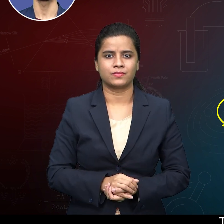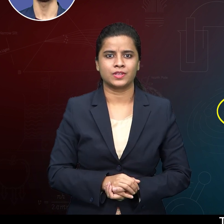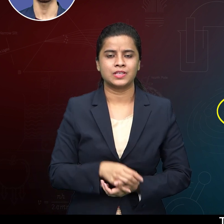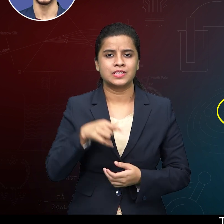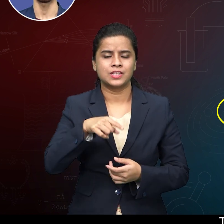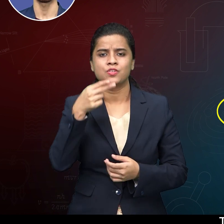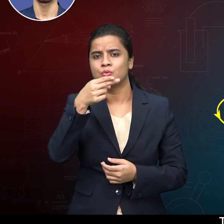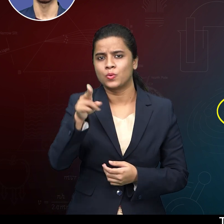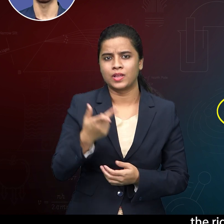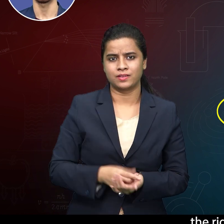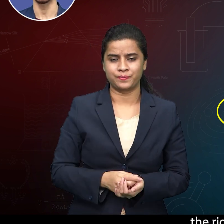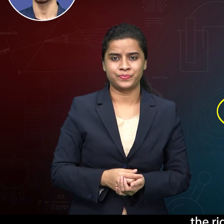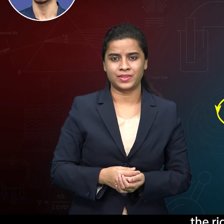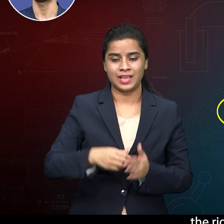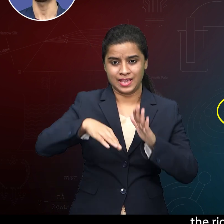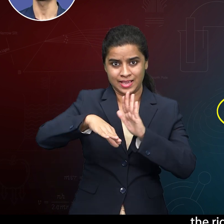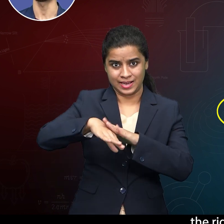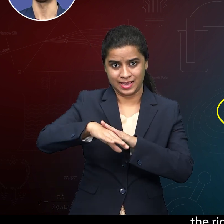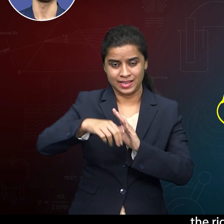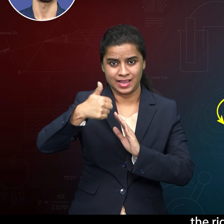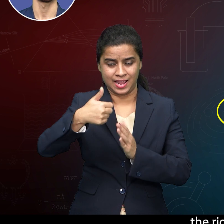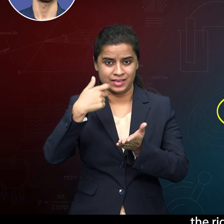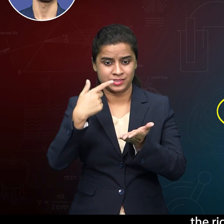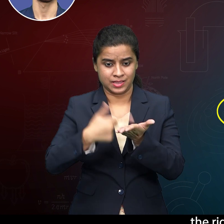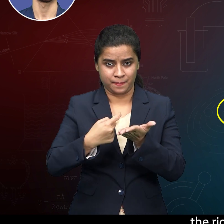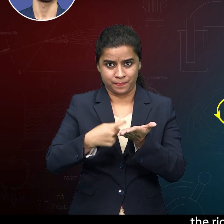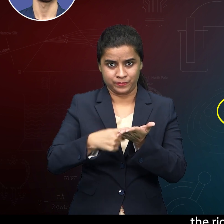This is known as the right hand thumb rule.